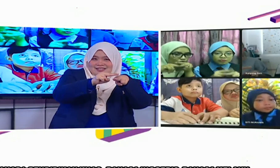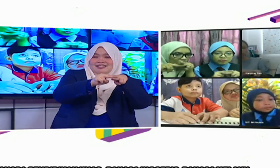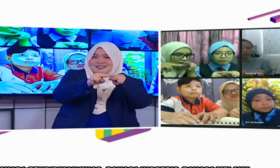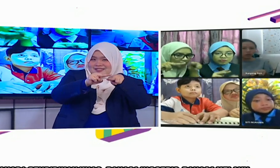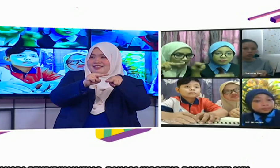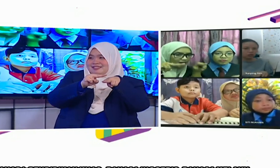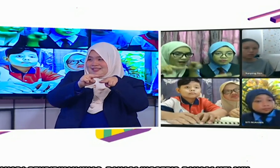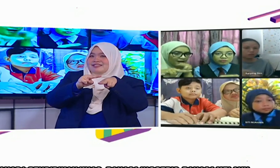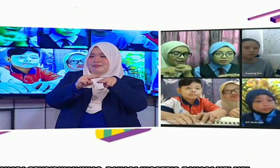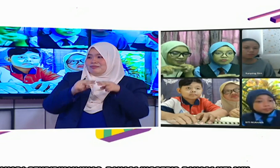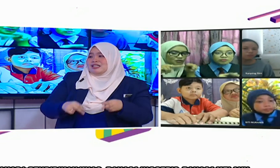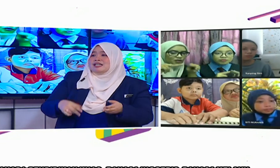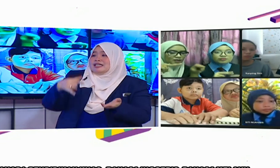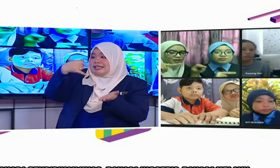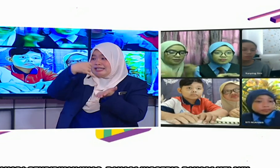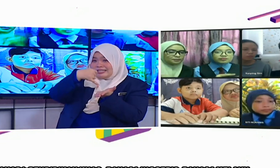Yes.